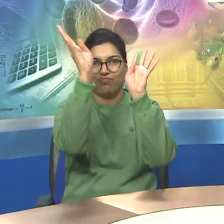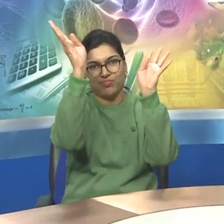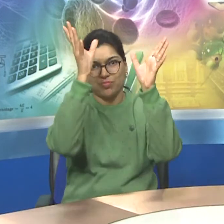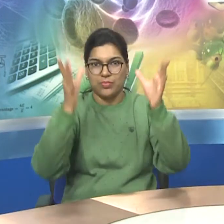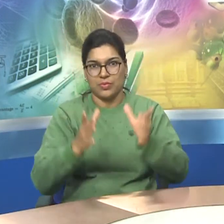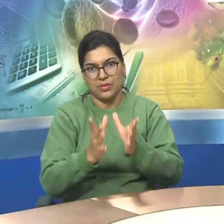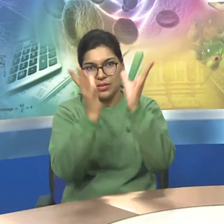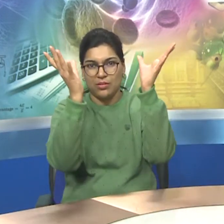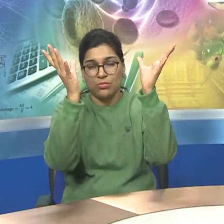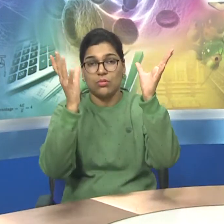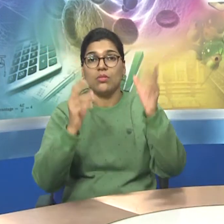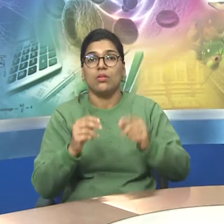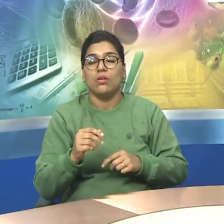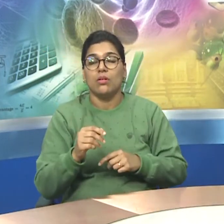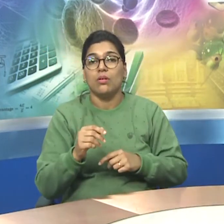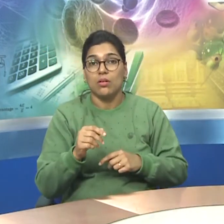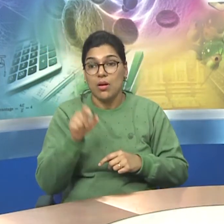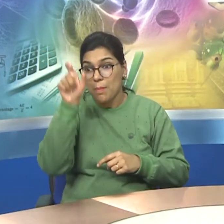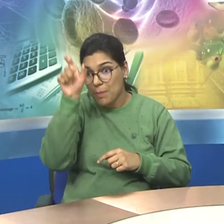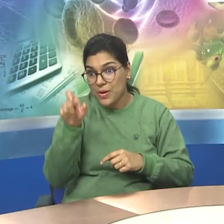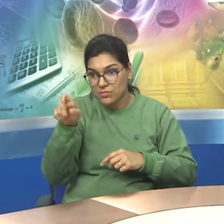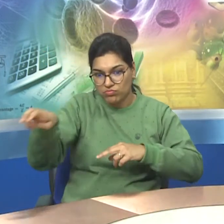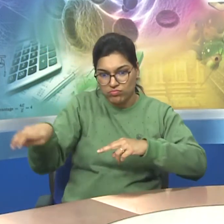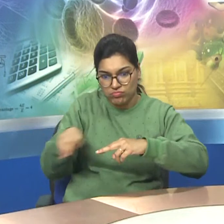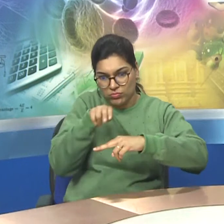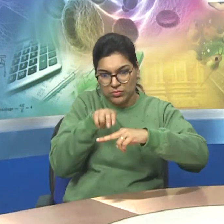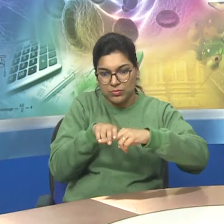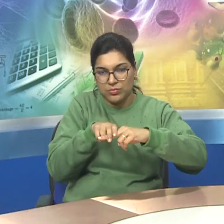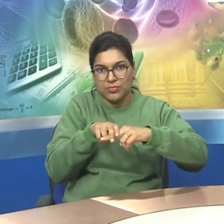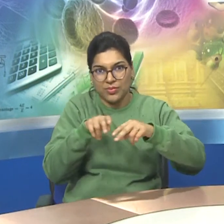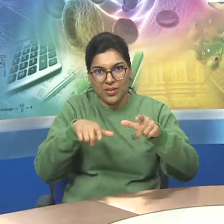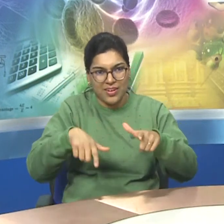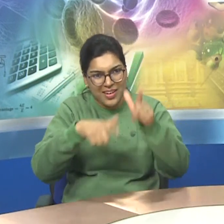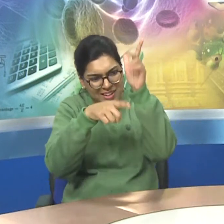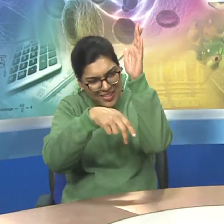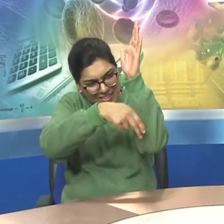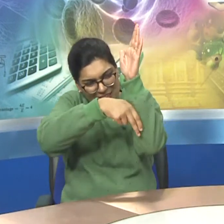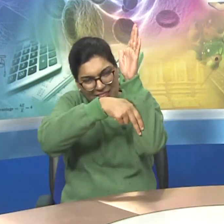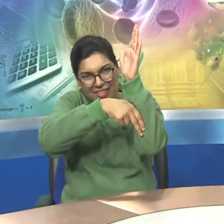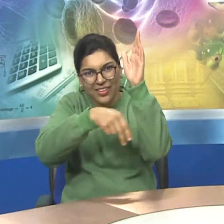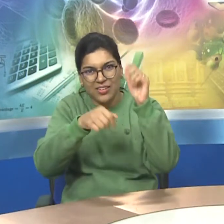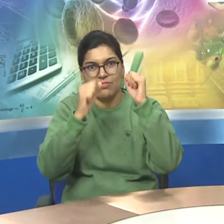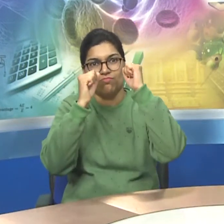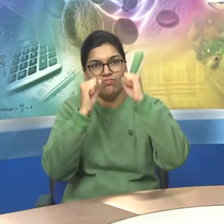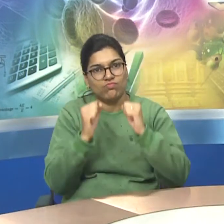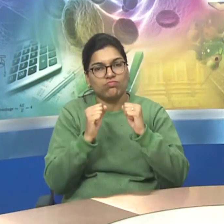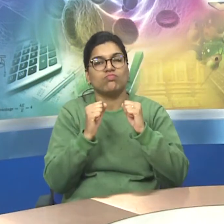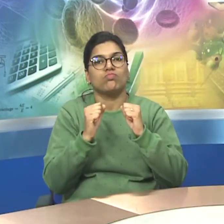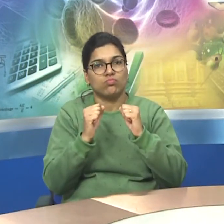No time to stand beneath the boughs